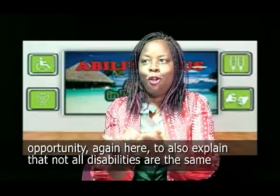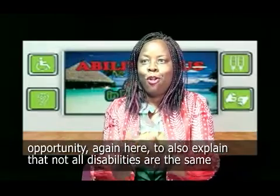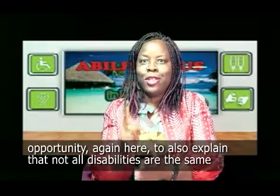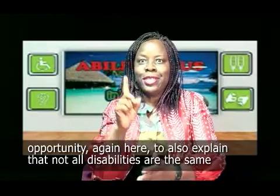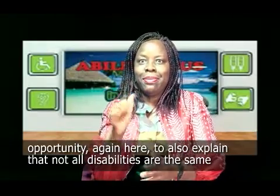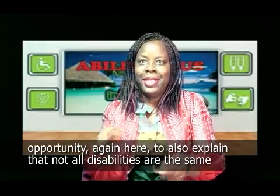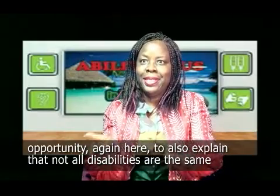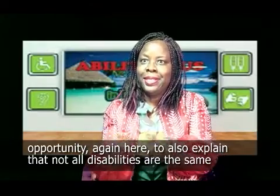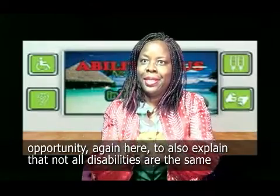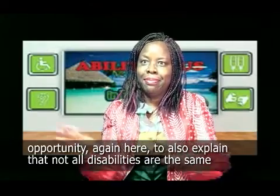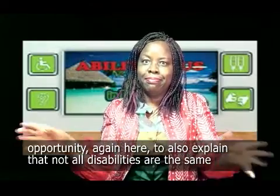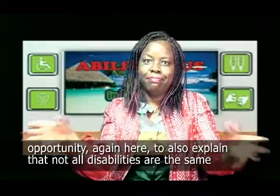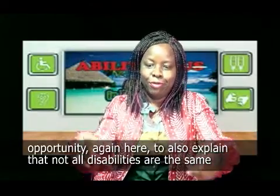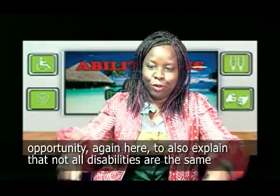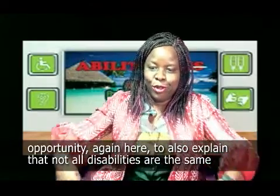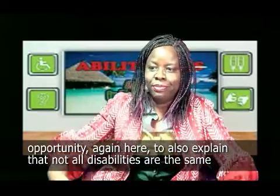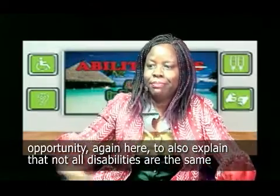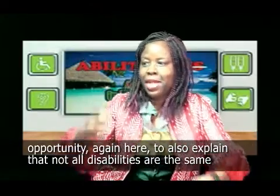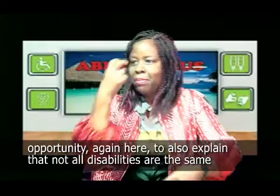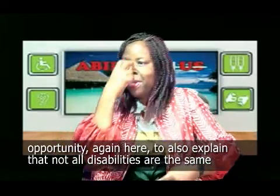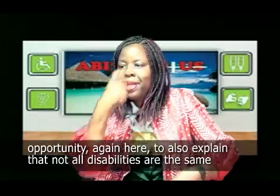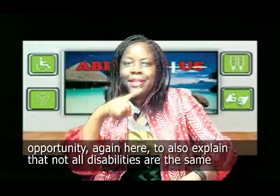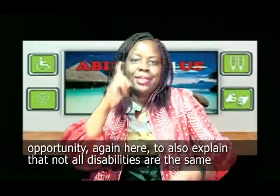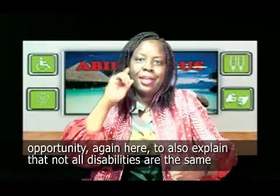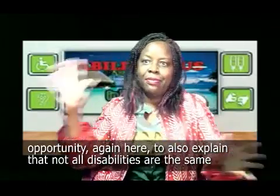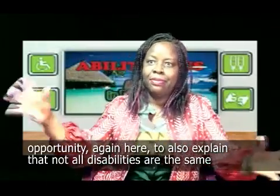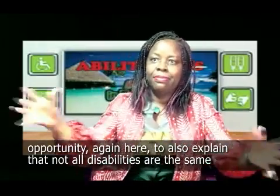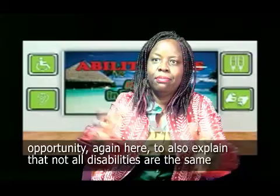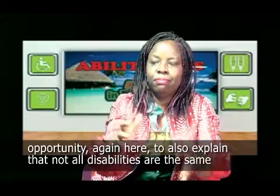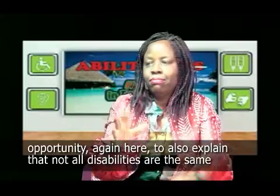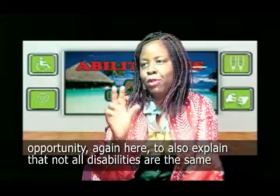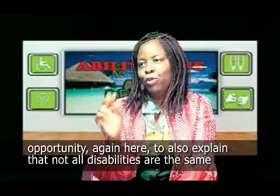here to also explain that not all disabilities are the same.